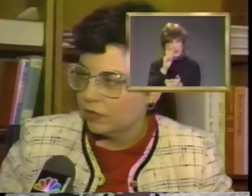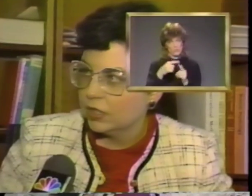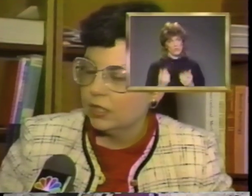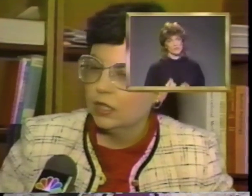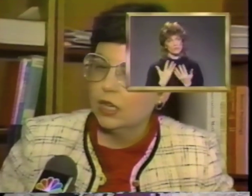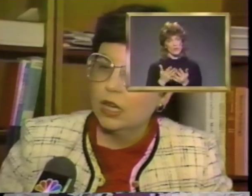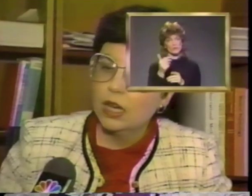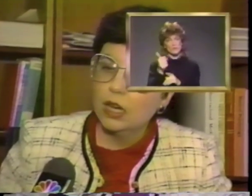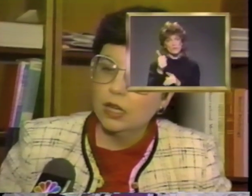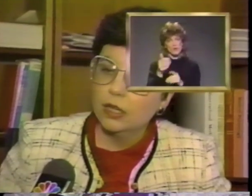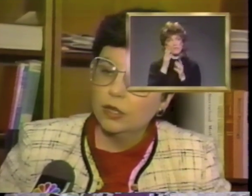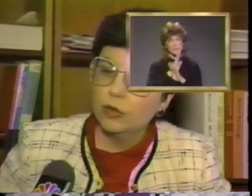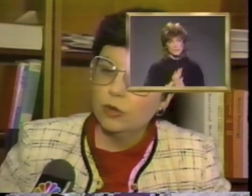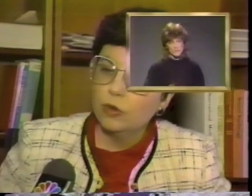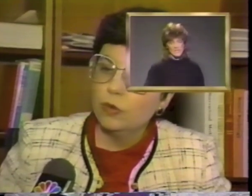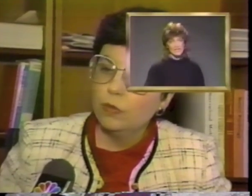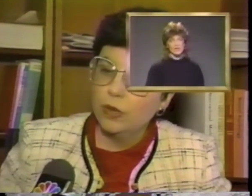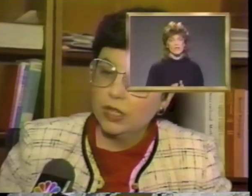themselves peacefully.